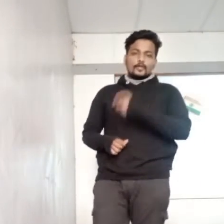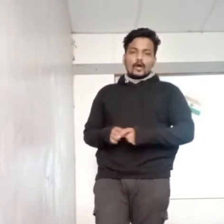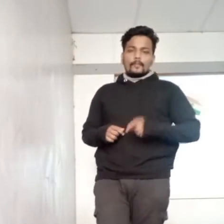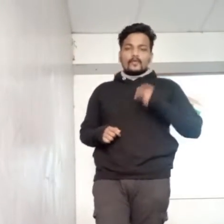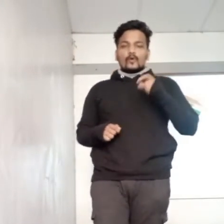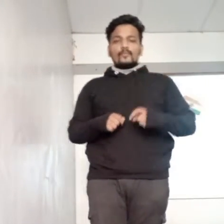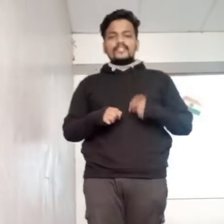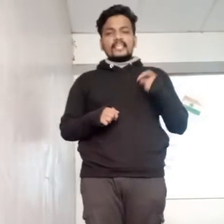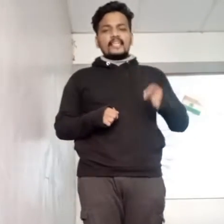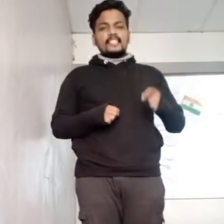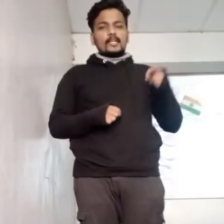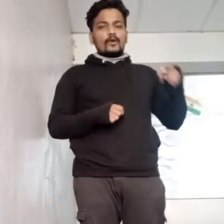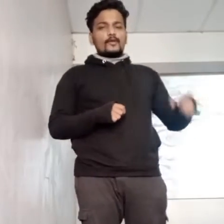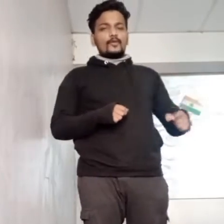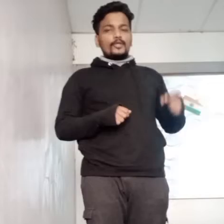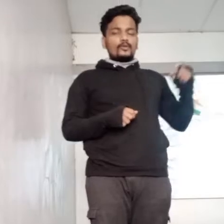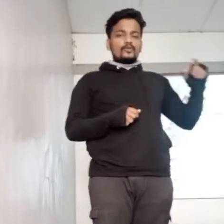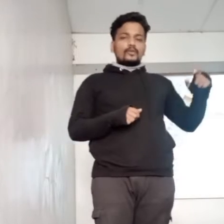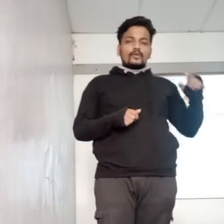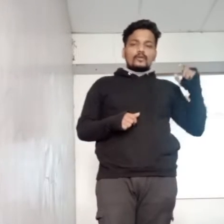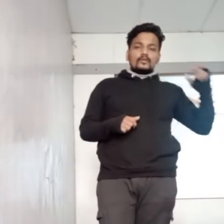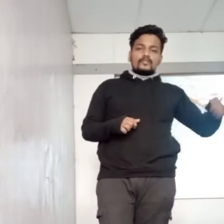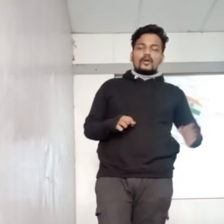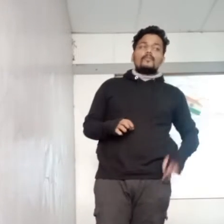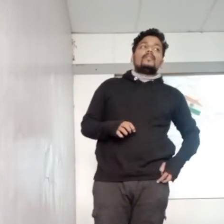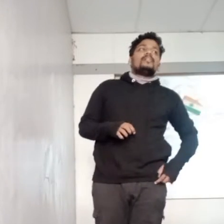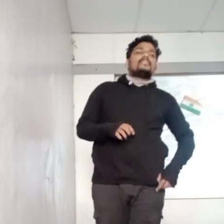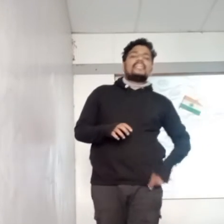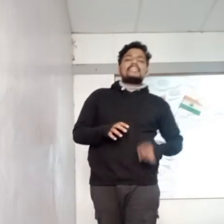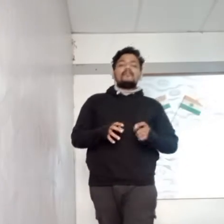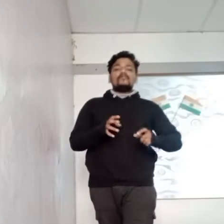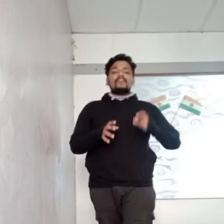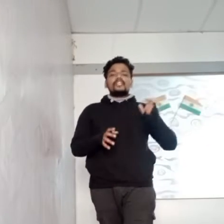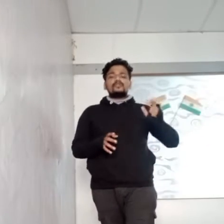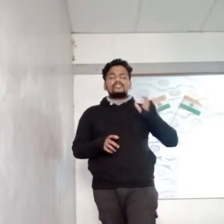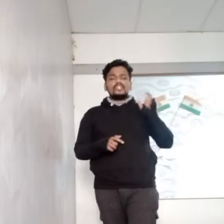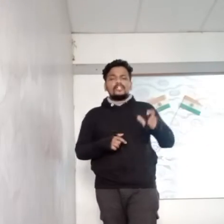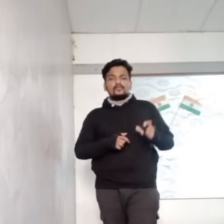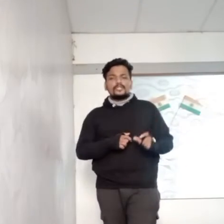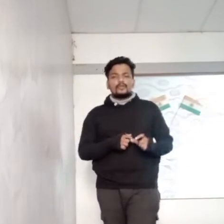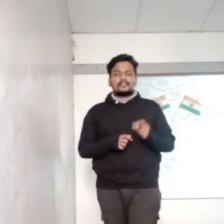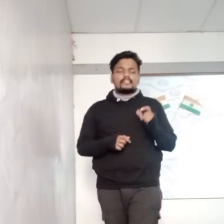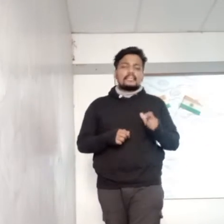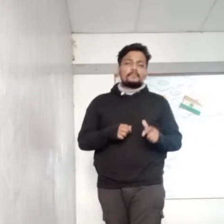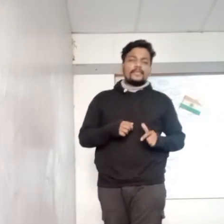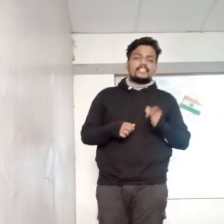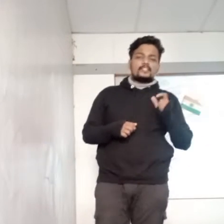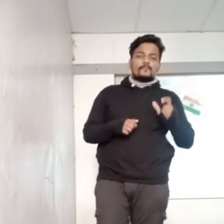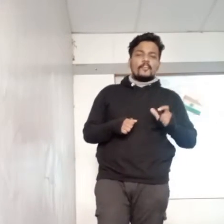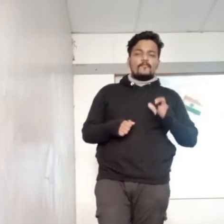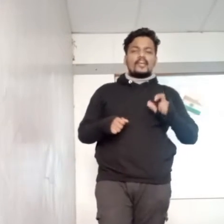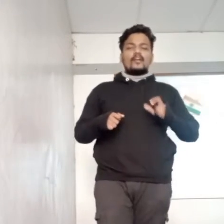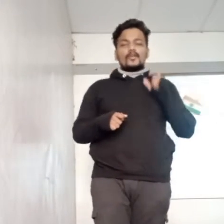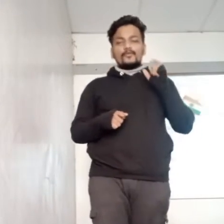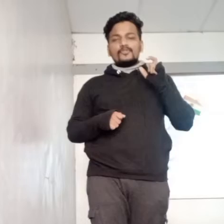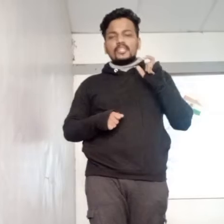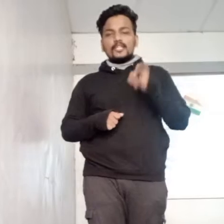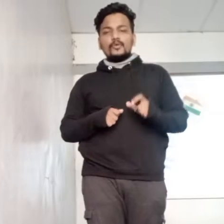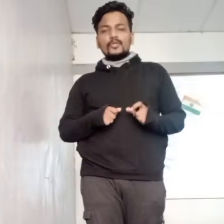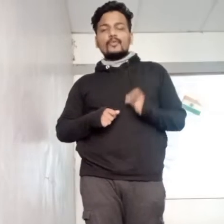job obj is equal to new job. That time we are using a new keyword. That means when we are using a new keyword,